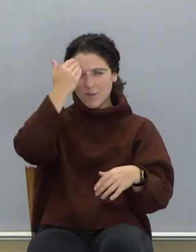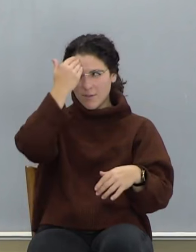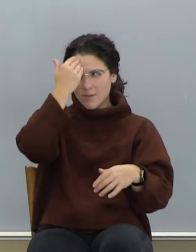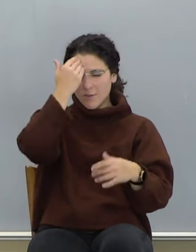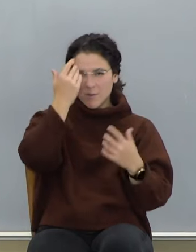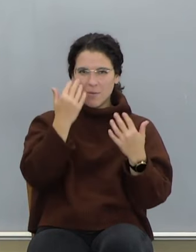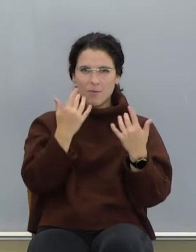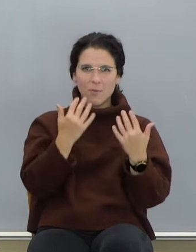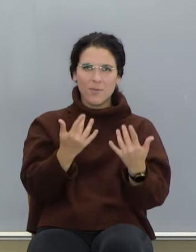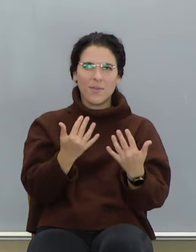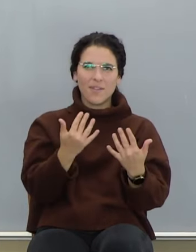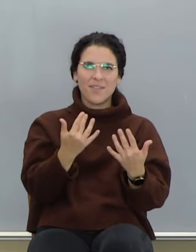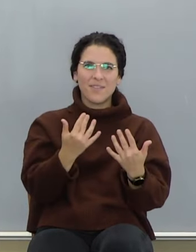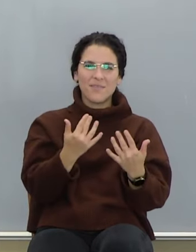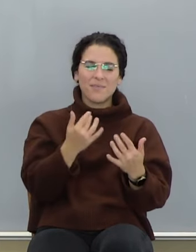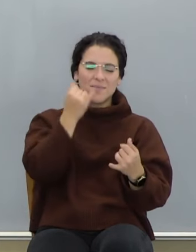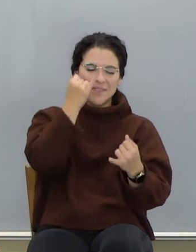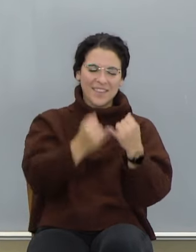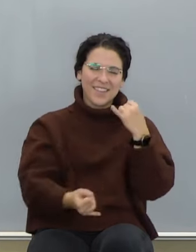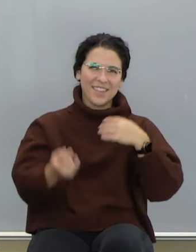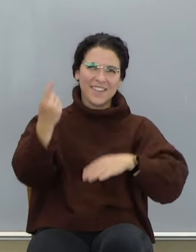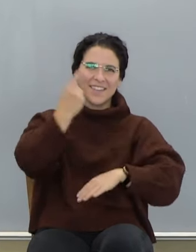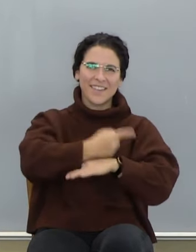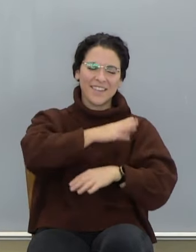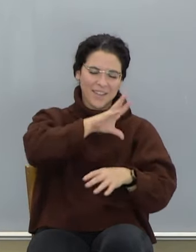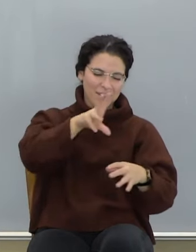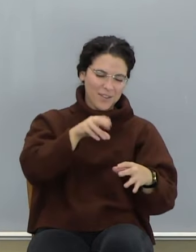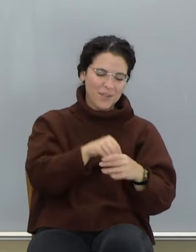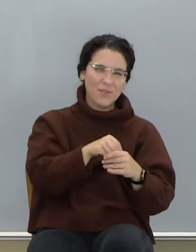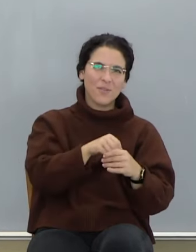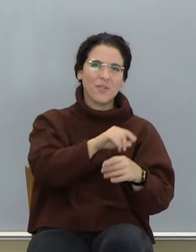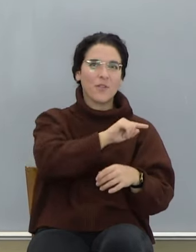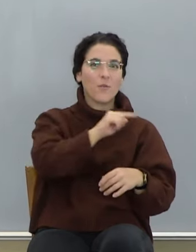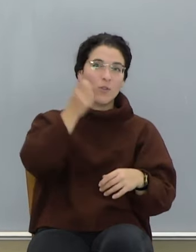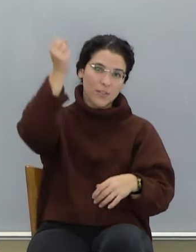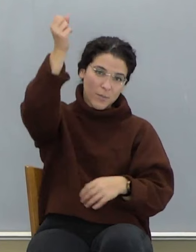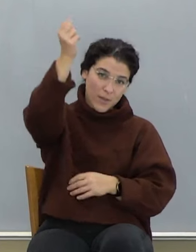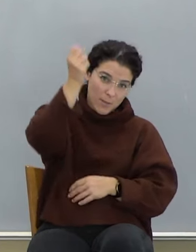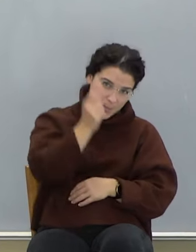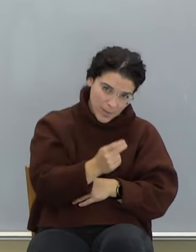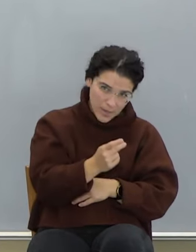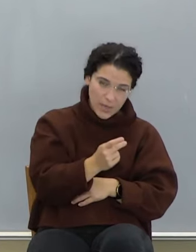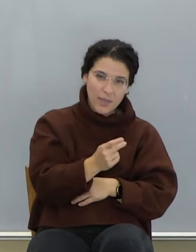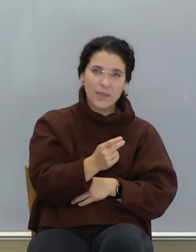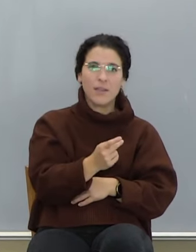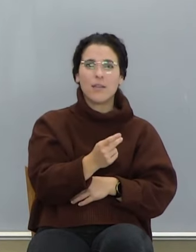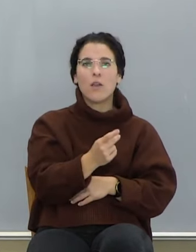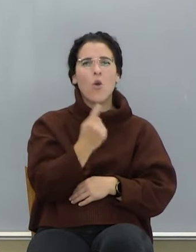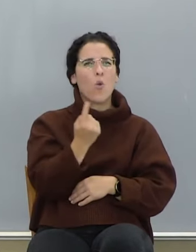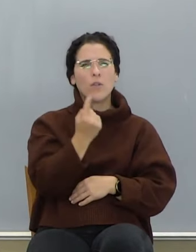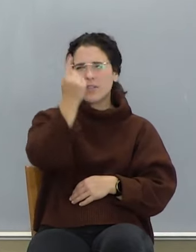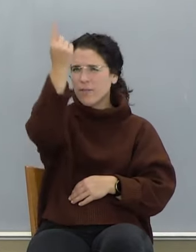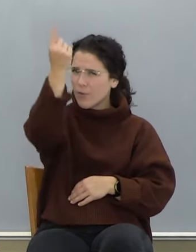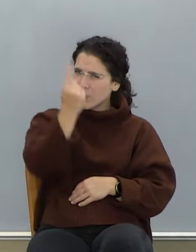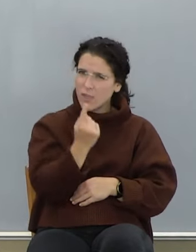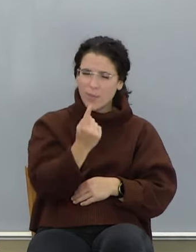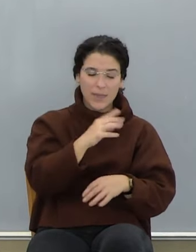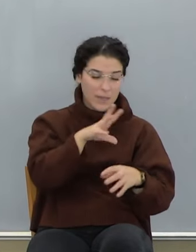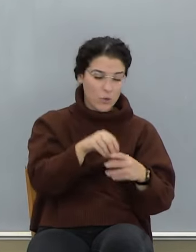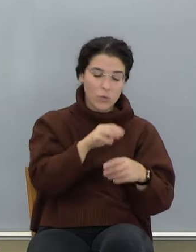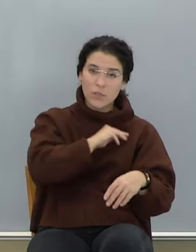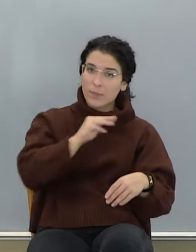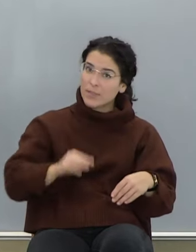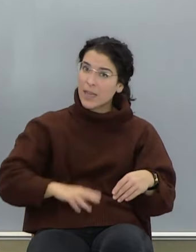a minute. The last days include the first coming. Only it's the first, it includes